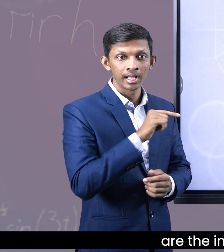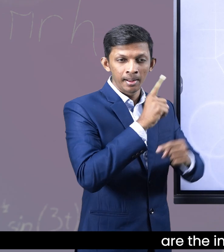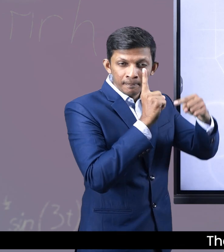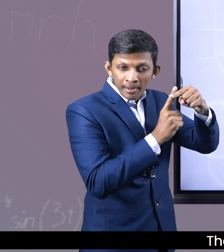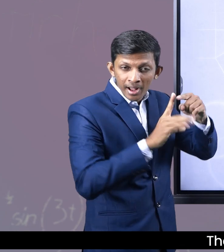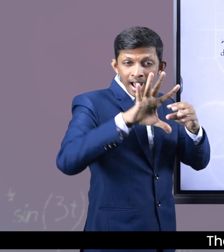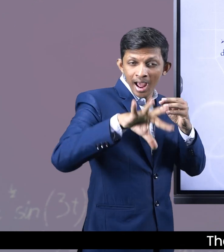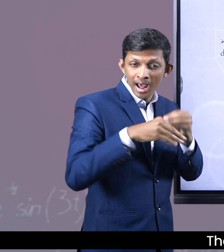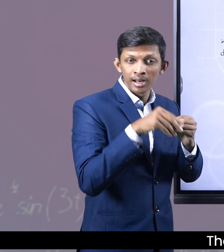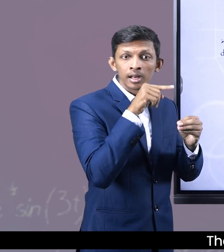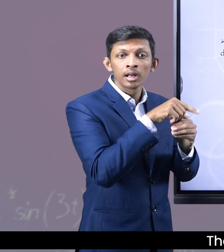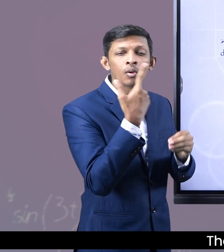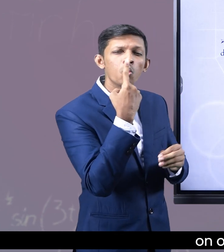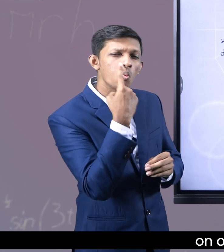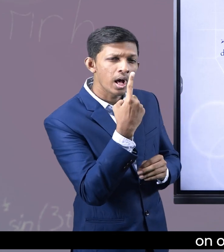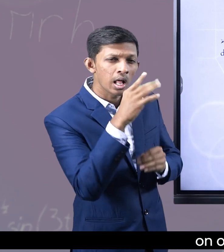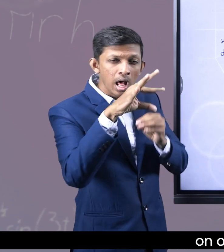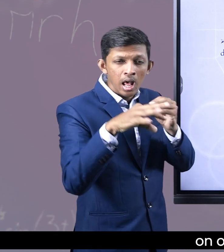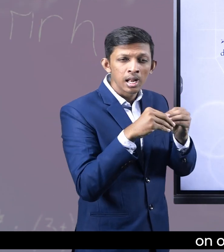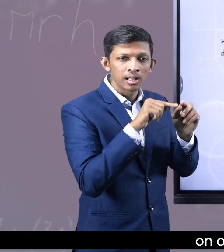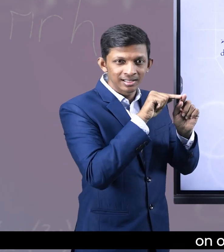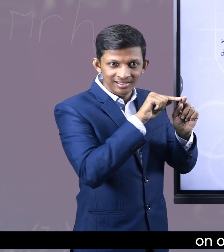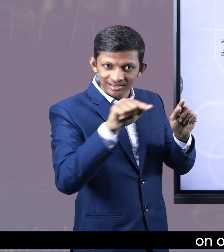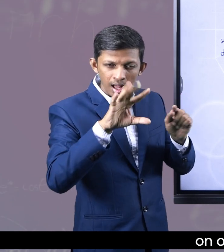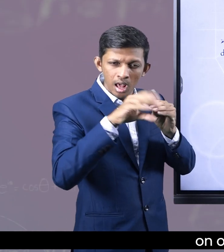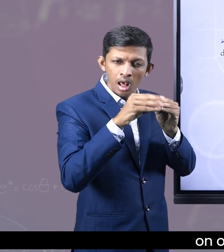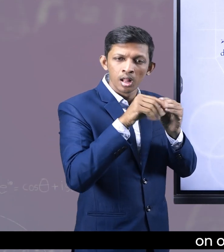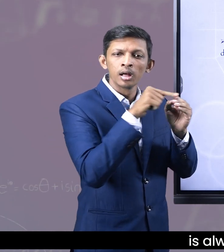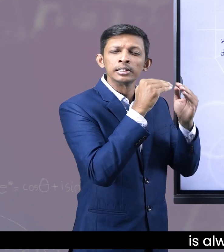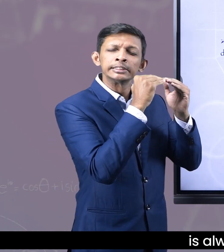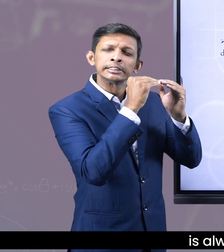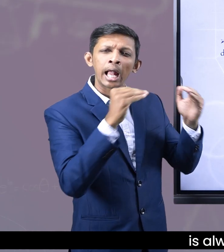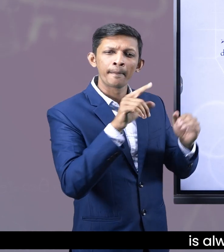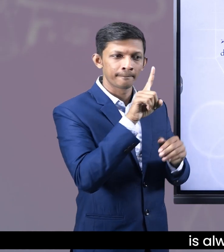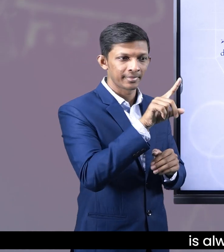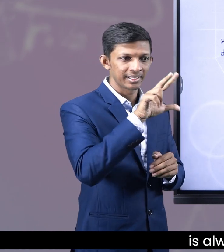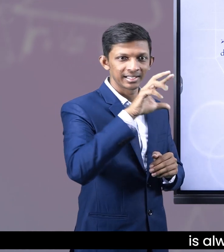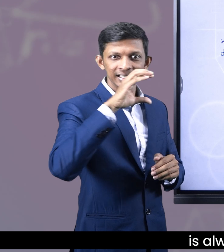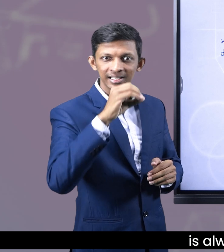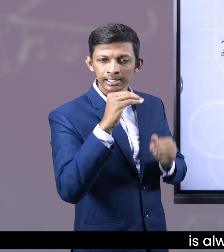The sum of all the angles on one side of a straight line is always equal to 180